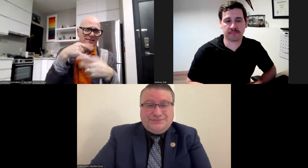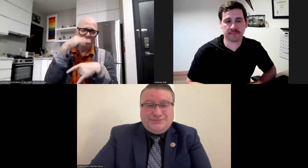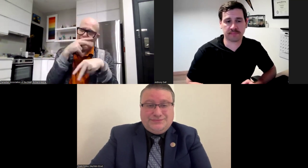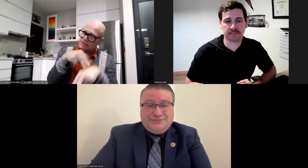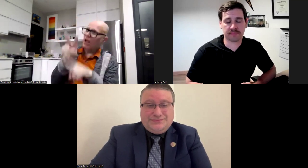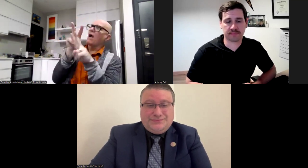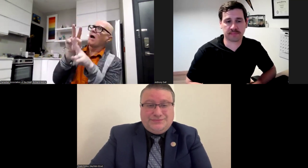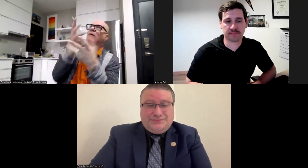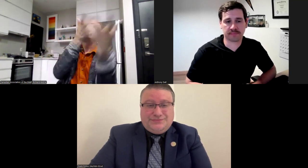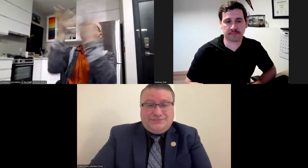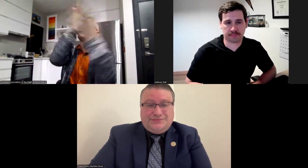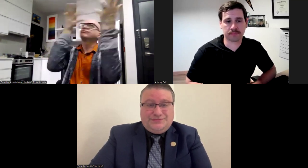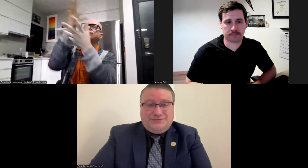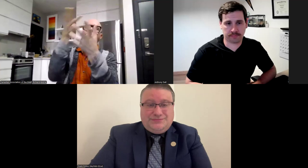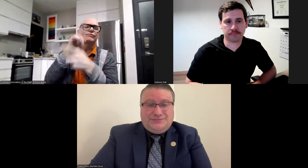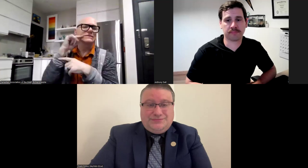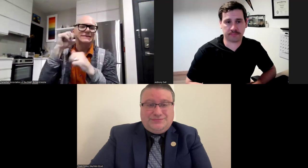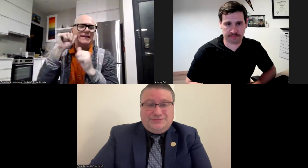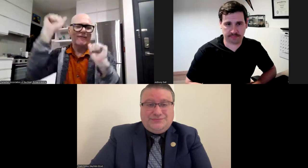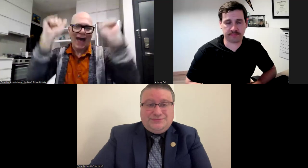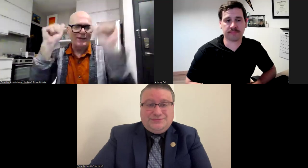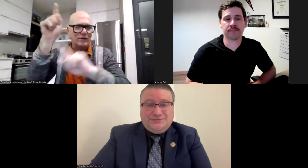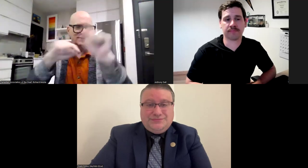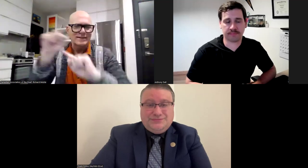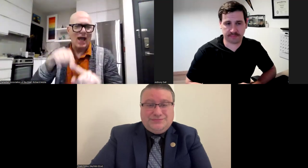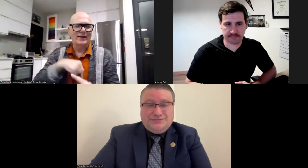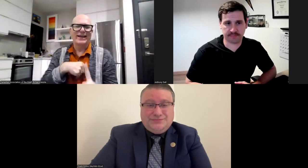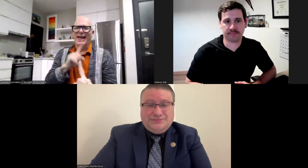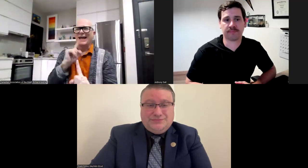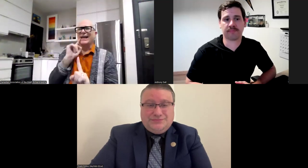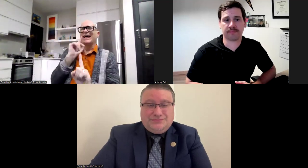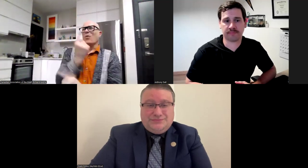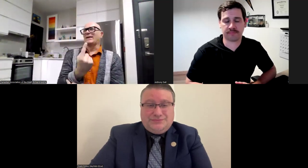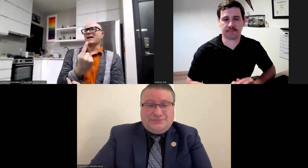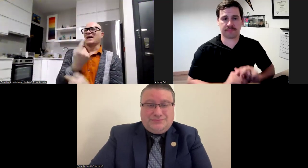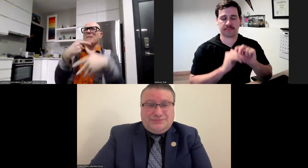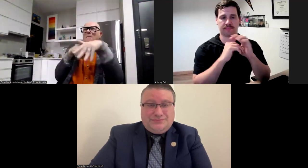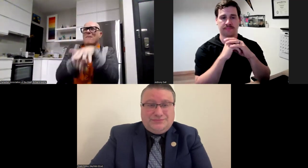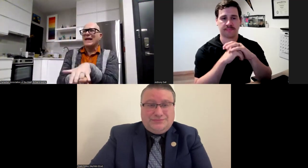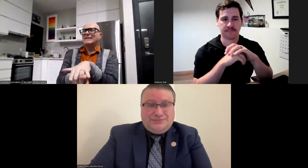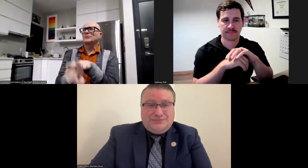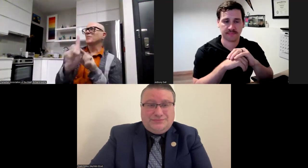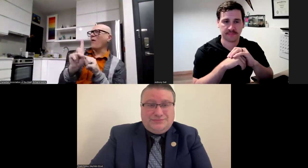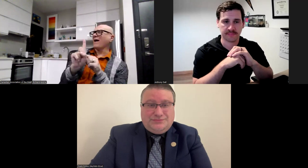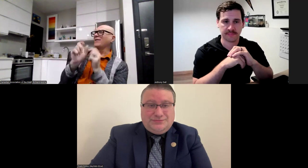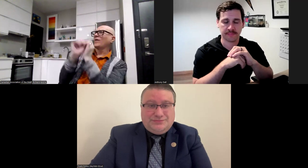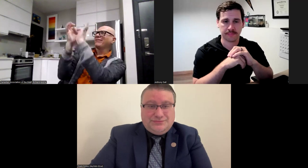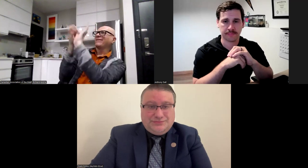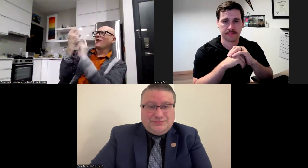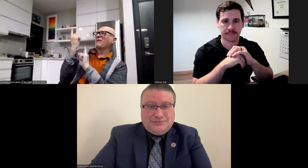an environment in which a child has the opportunity to learn from older deaf role models and language access. If